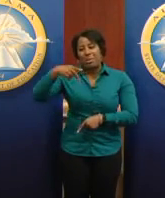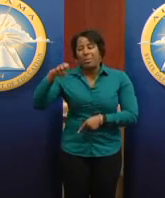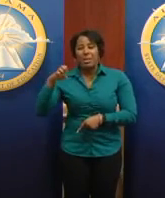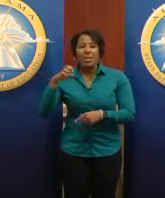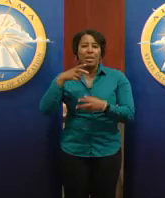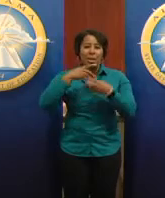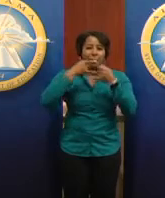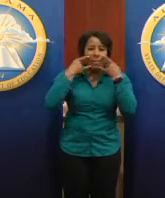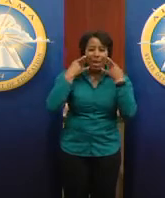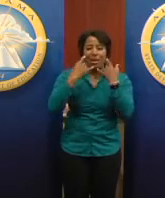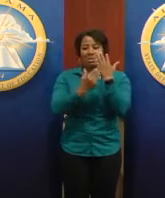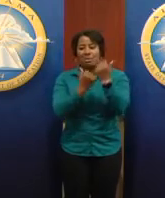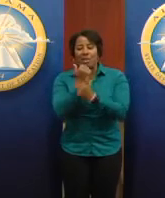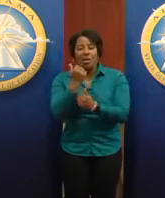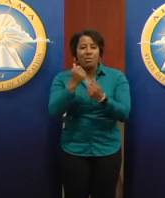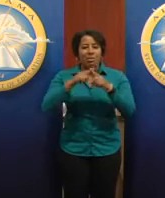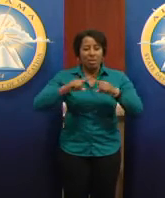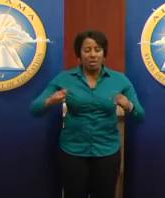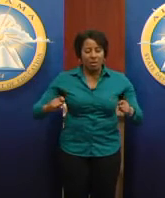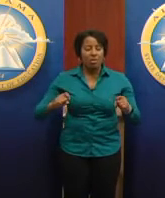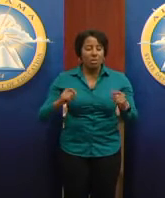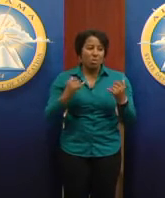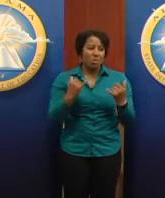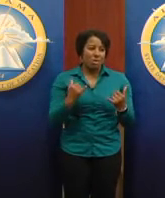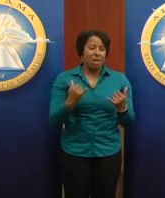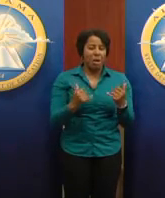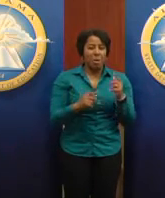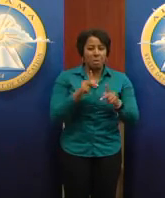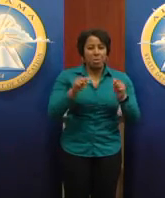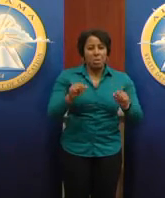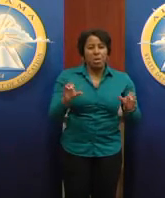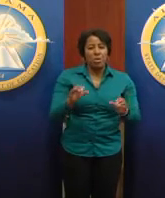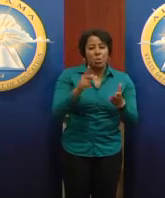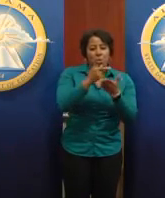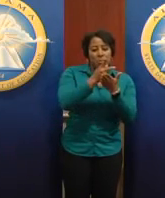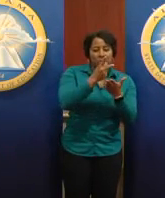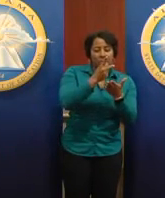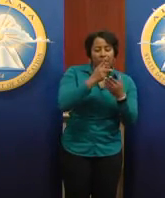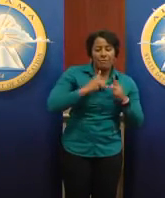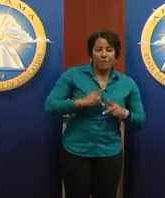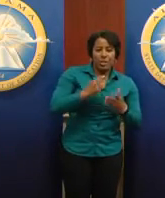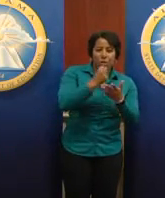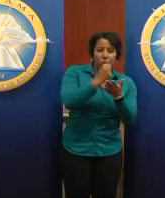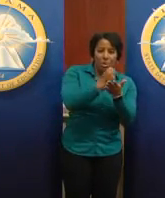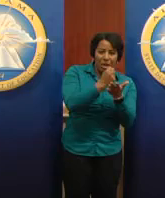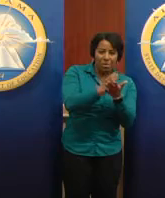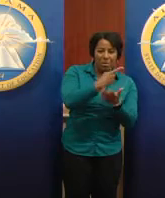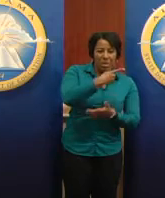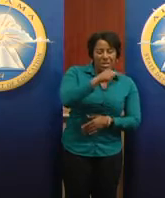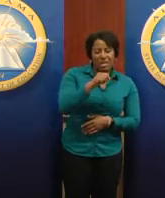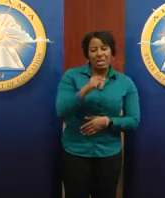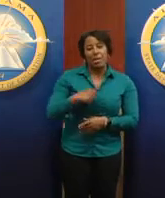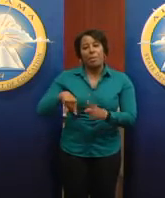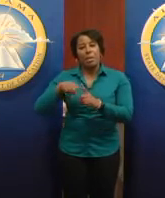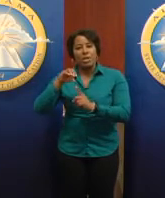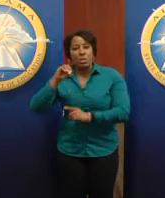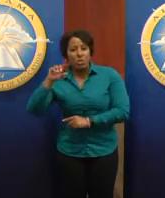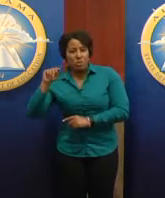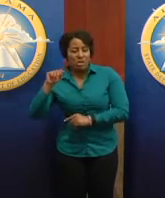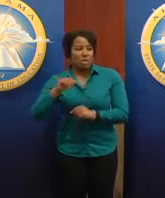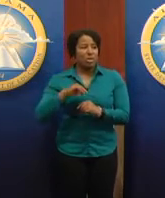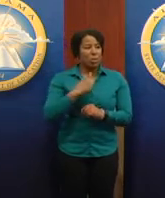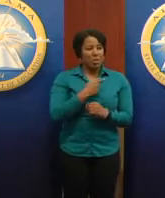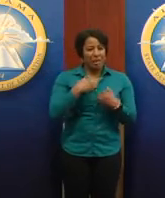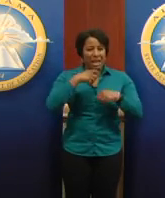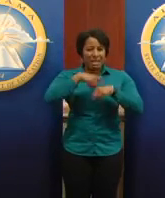can return to doing physical therapy and occupational therapy and those kind of things. So fortunately, we've had a little bit of time to think through some of